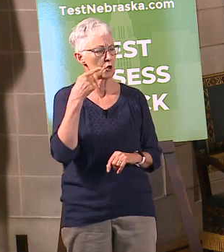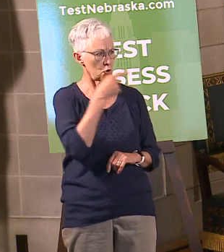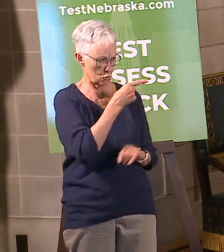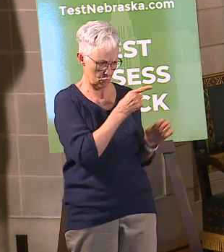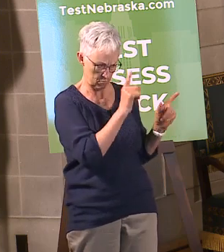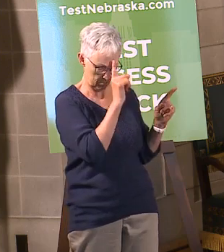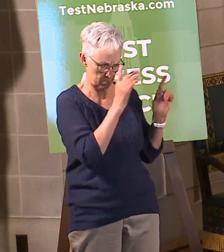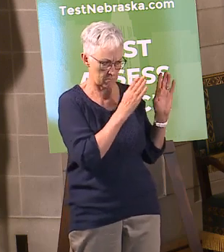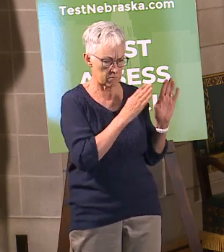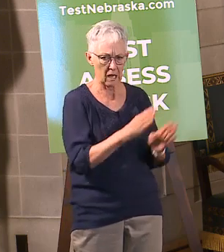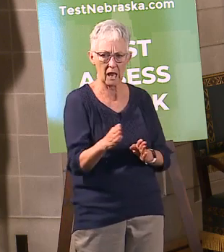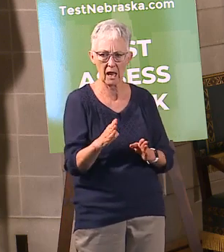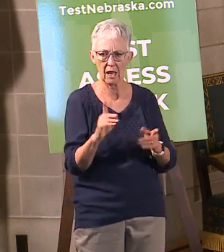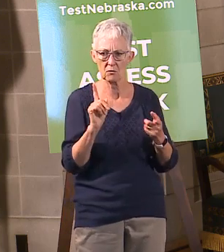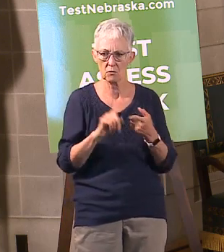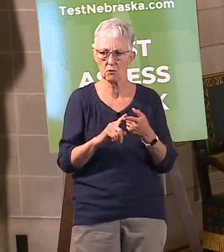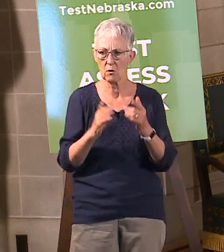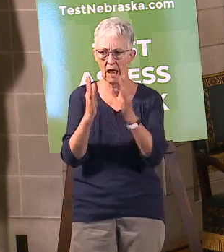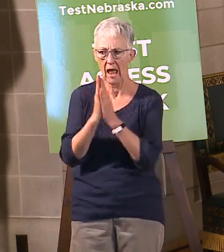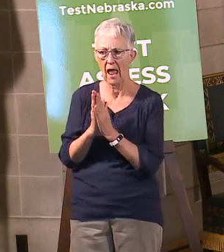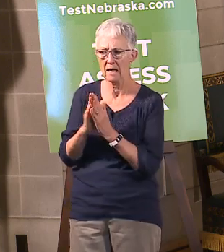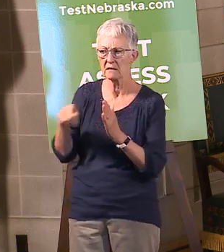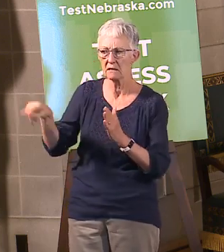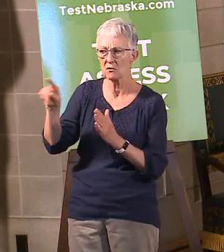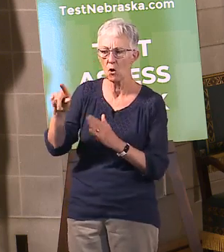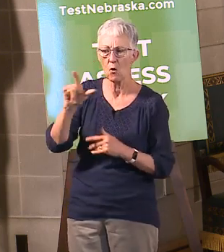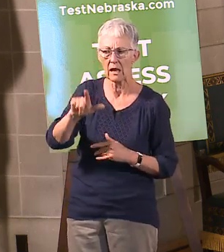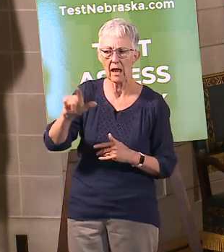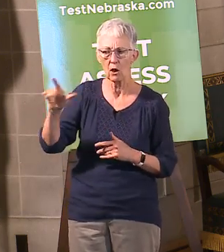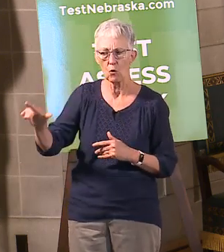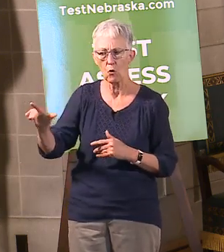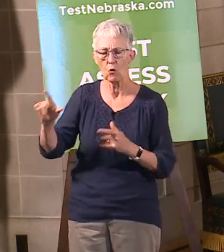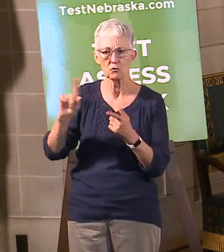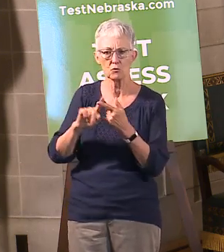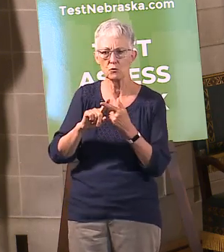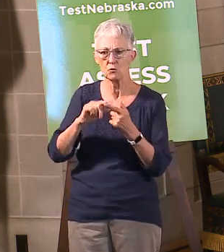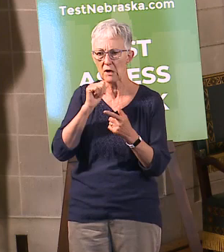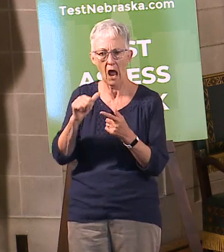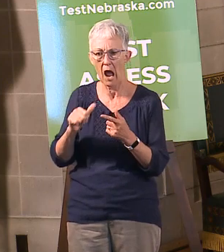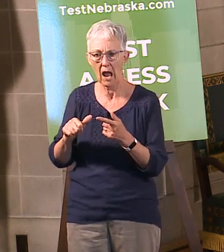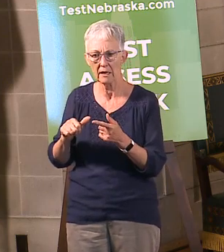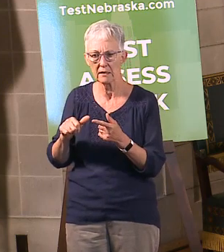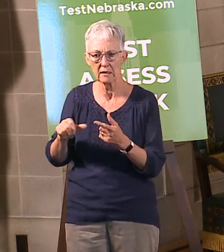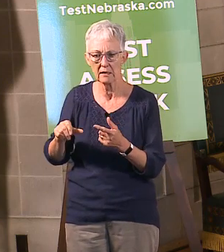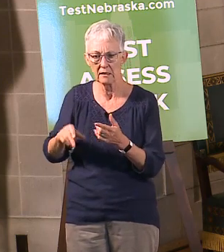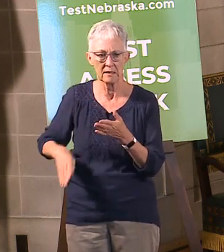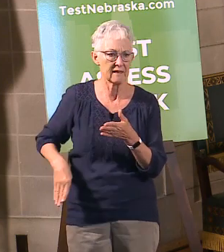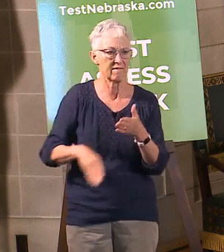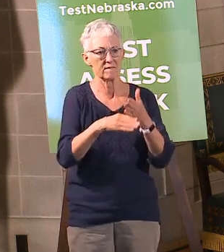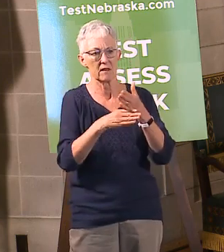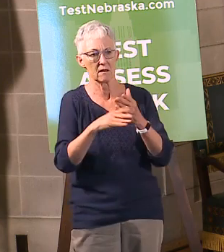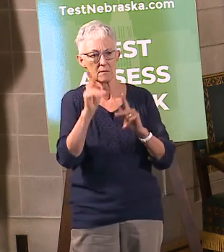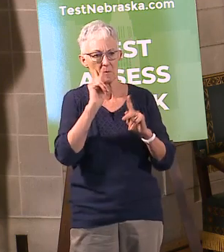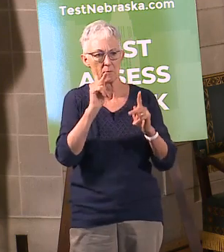the mandate to defer eviction notices after 5/31? If so, why or why not? Any message for landlords about rent concerns with